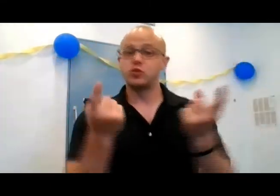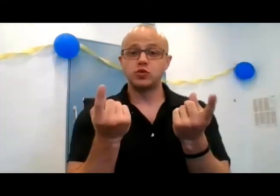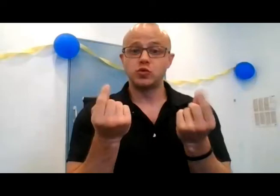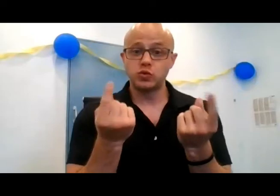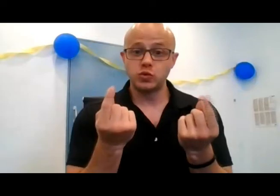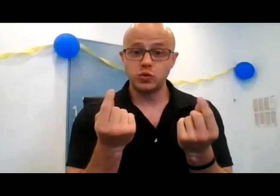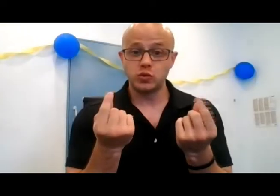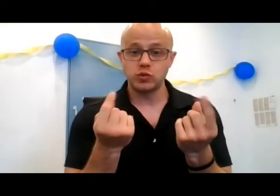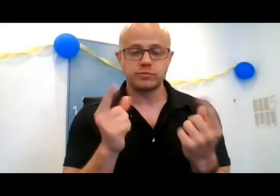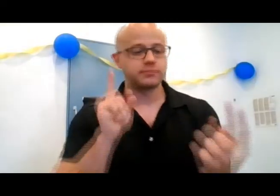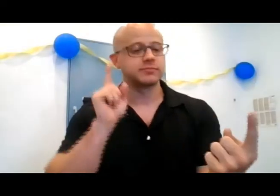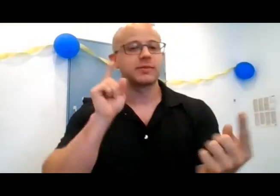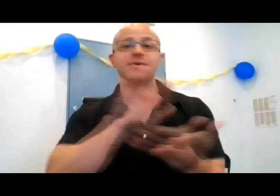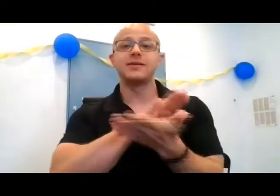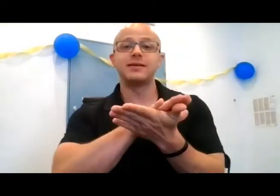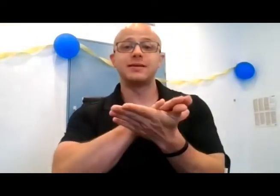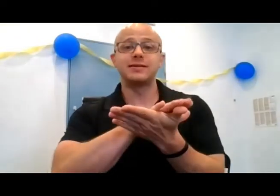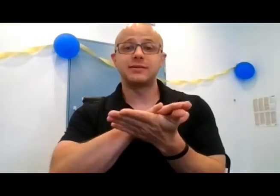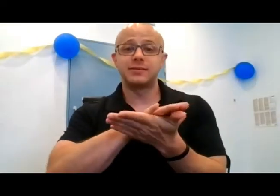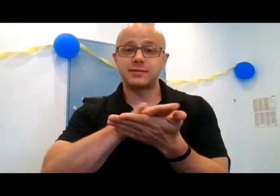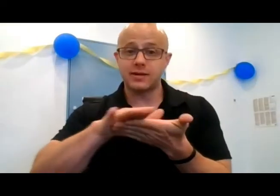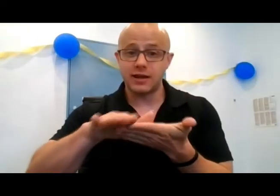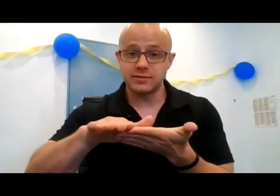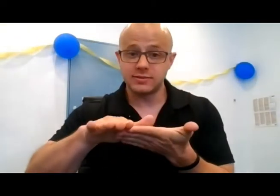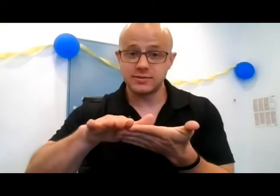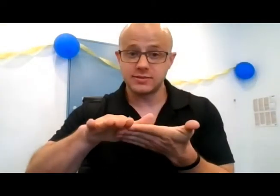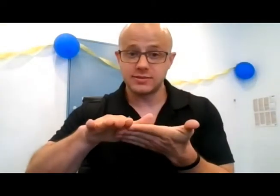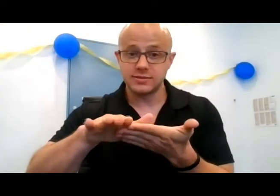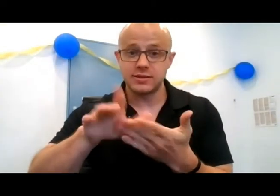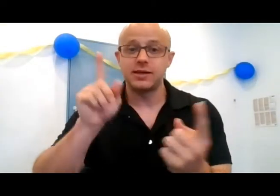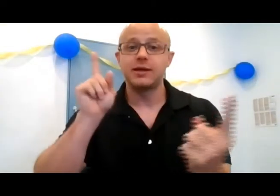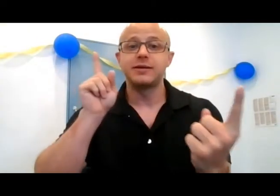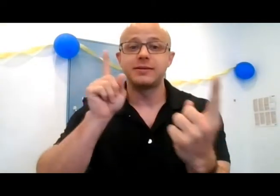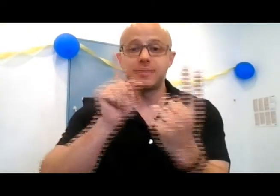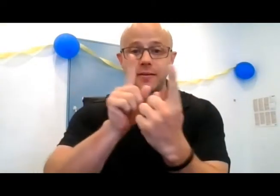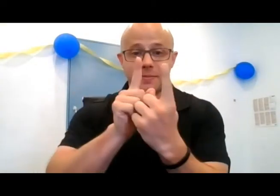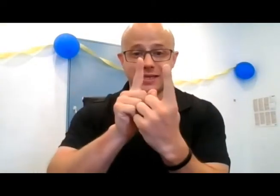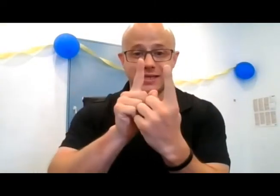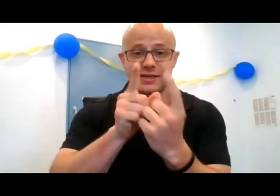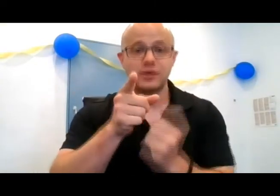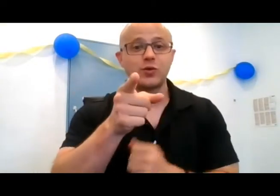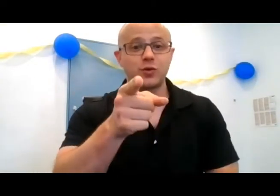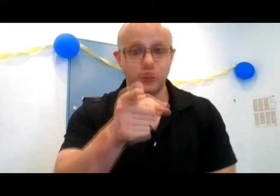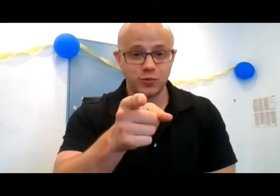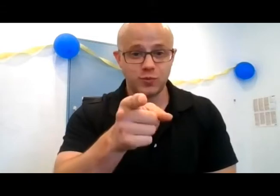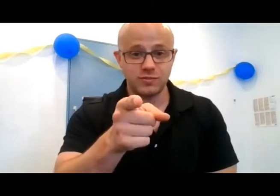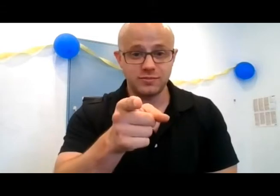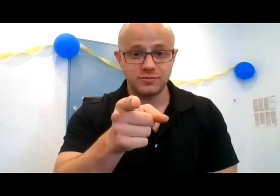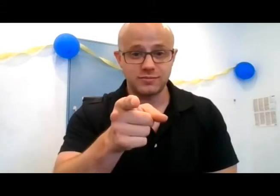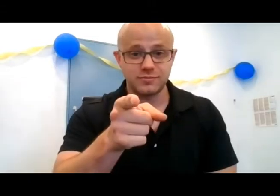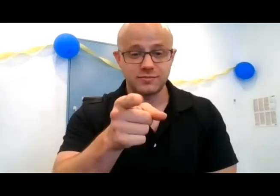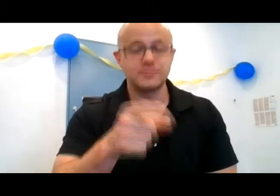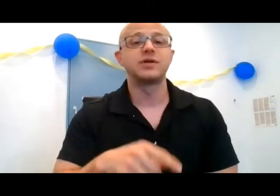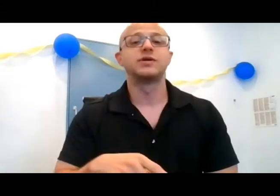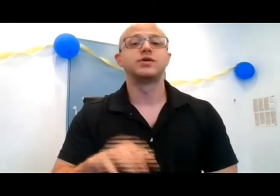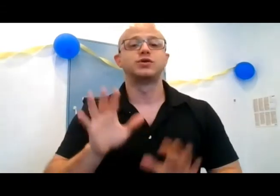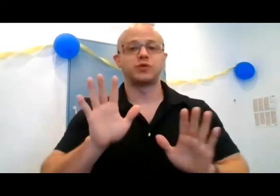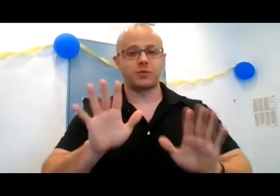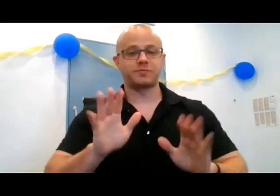When you're done with introductions, you say it's nice to meet